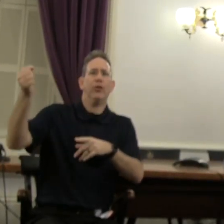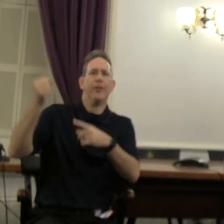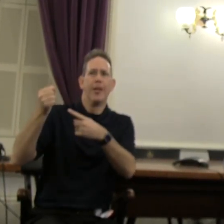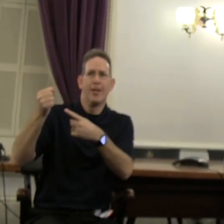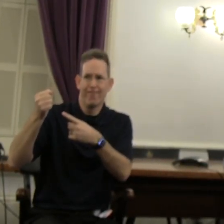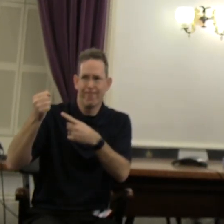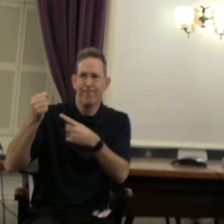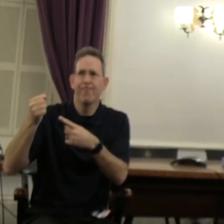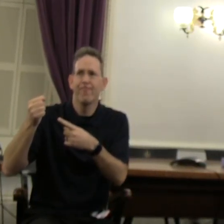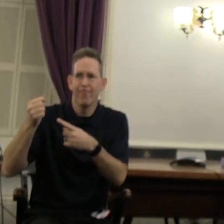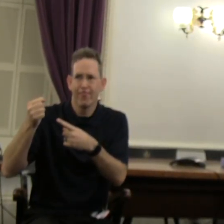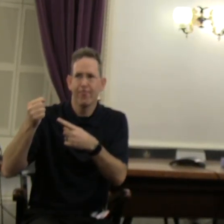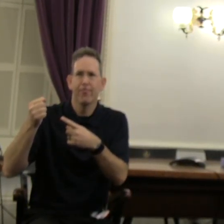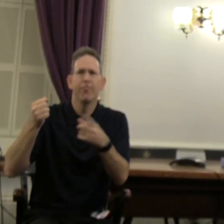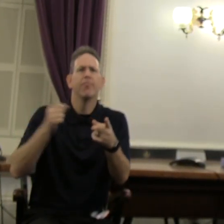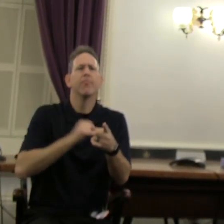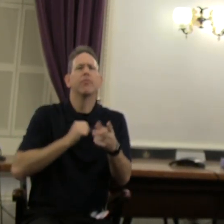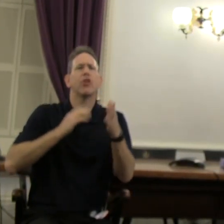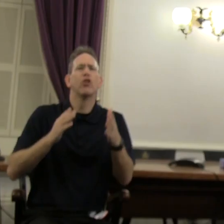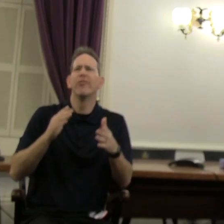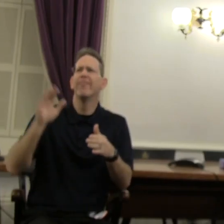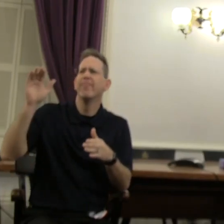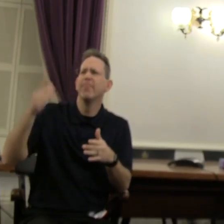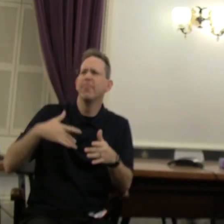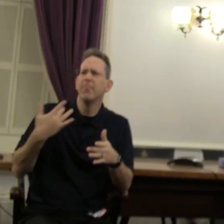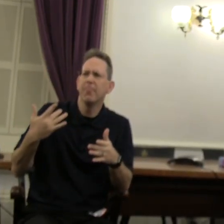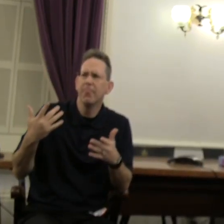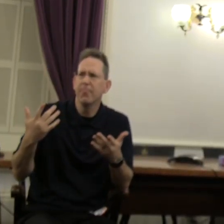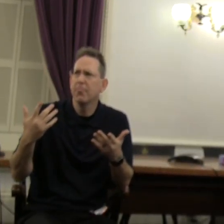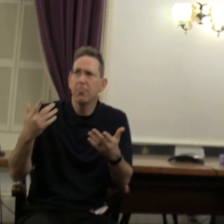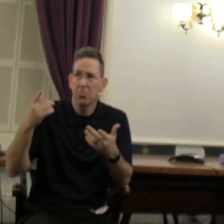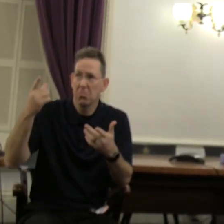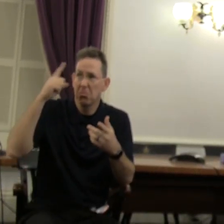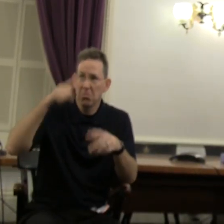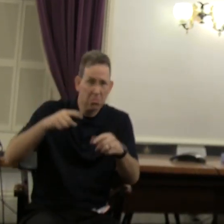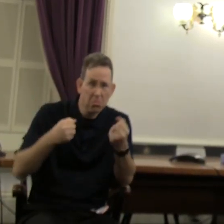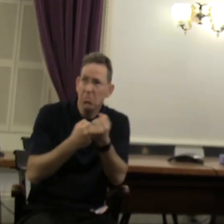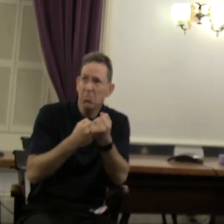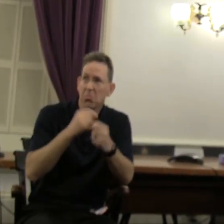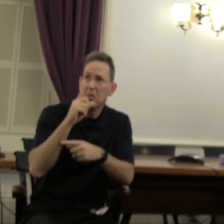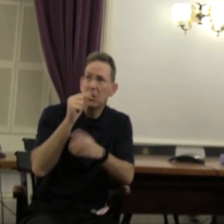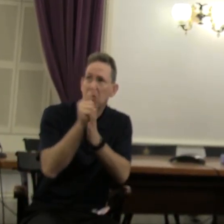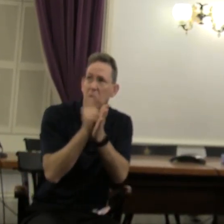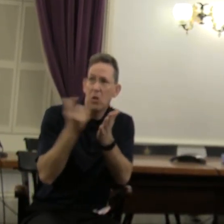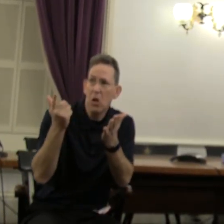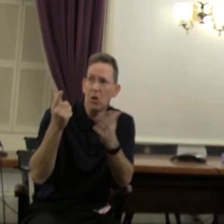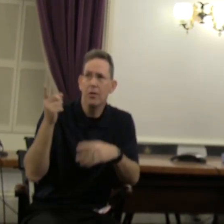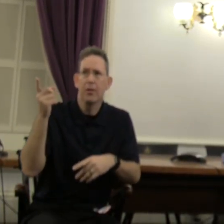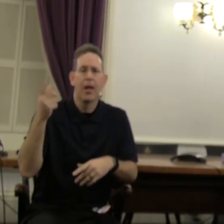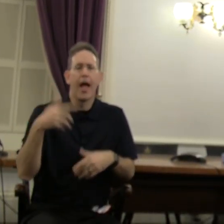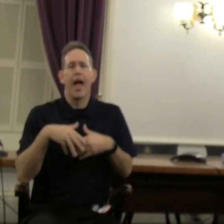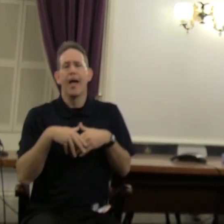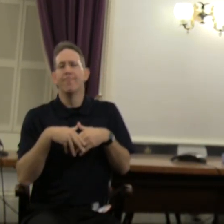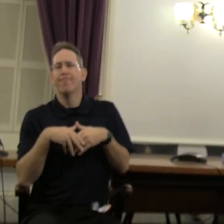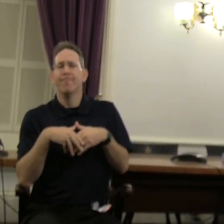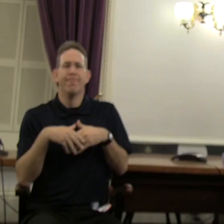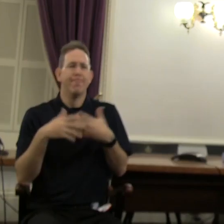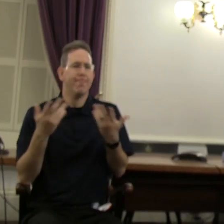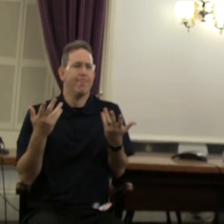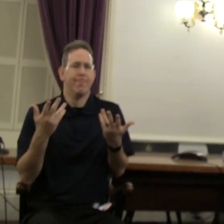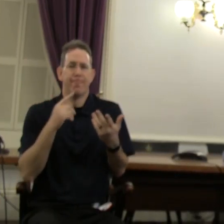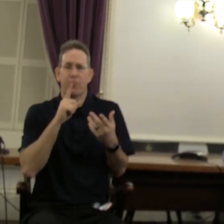with the Supreme Court last year and some of the appointments now. In fact, he submitted written questions to Attorney General nominee Sessions about